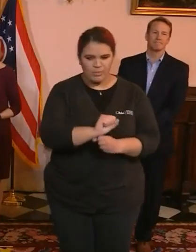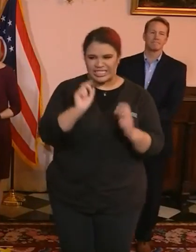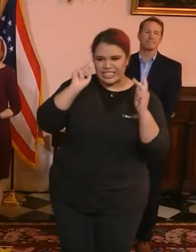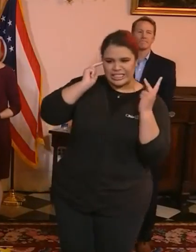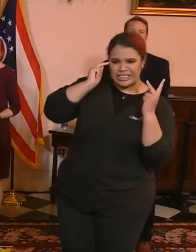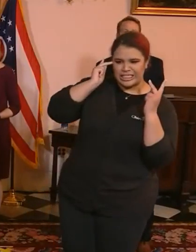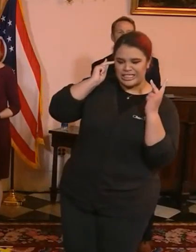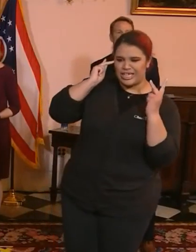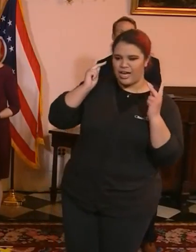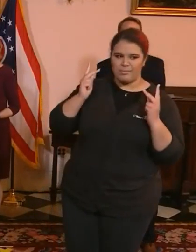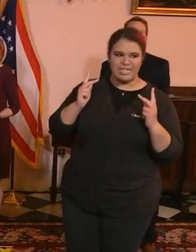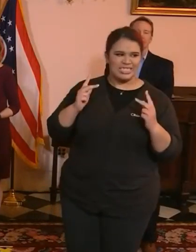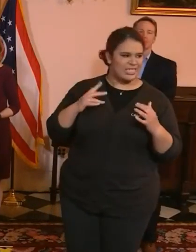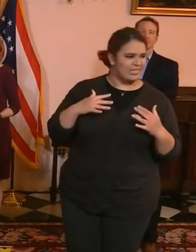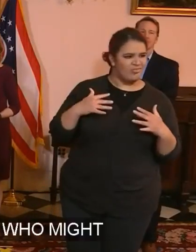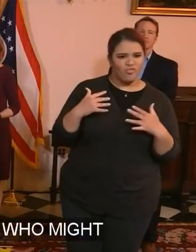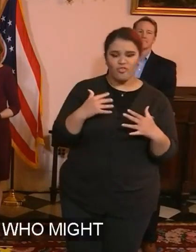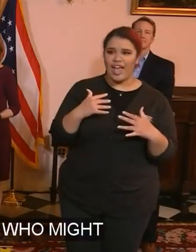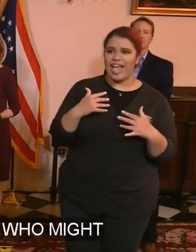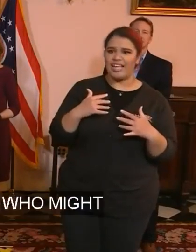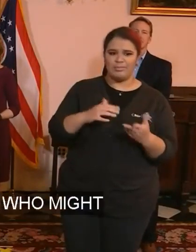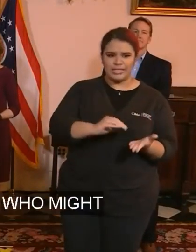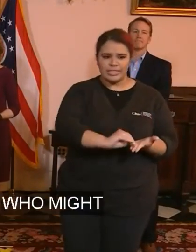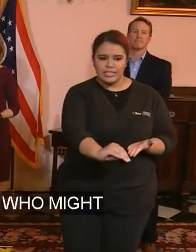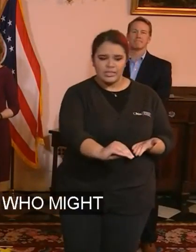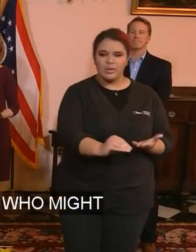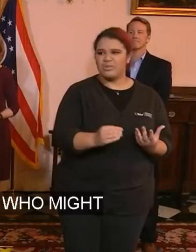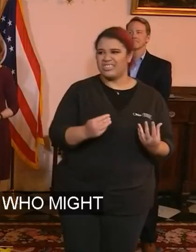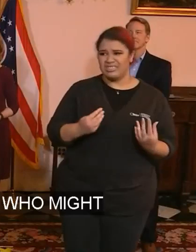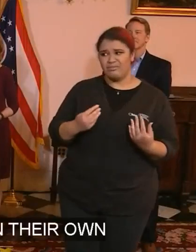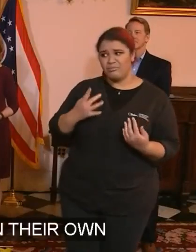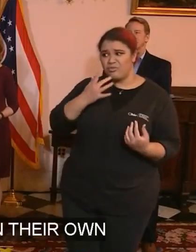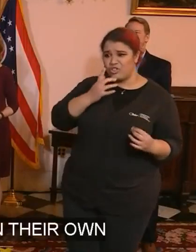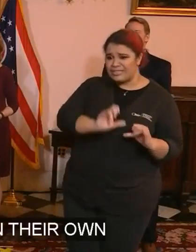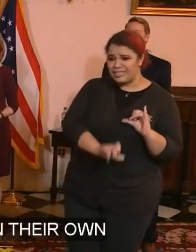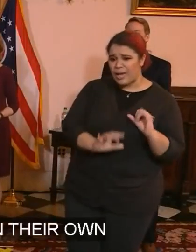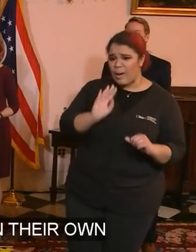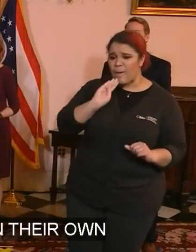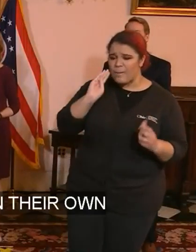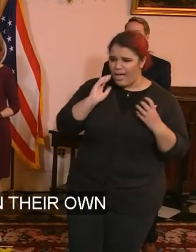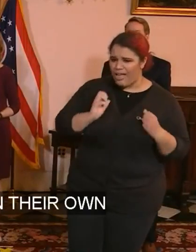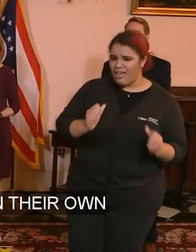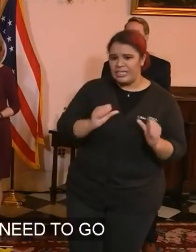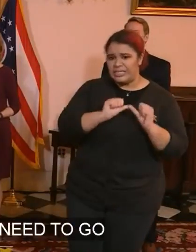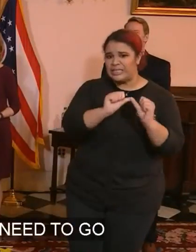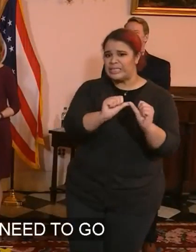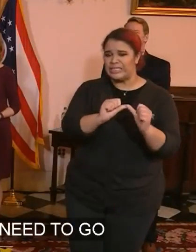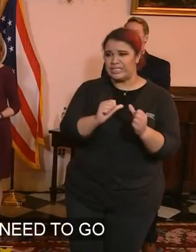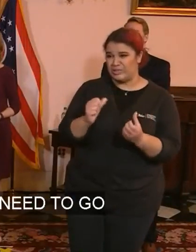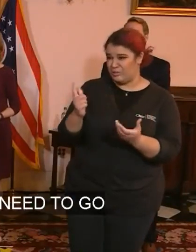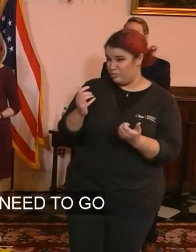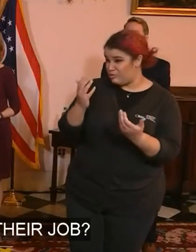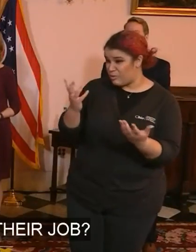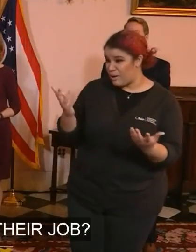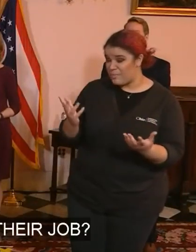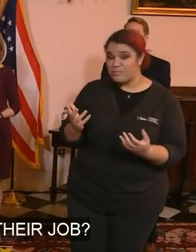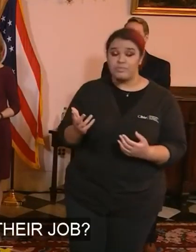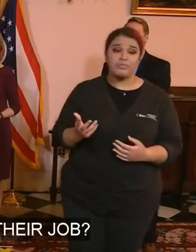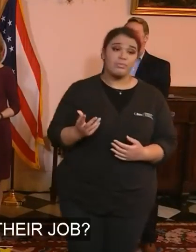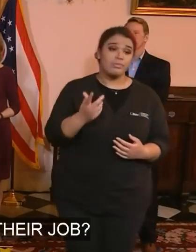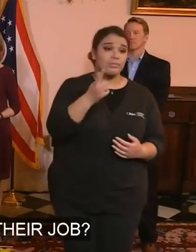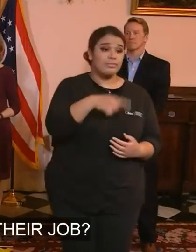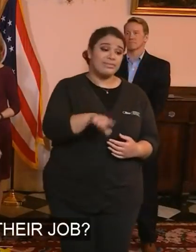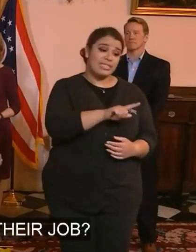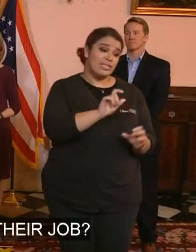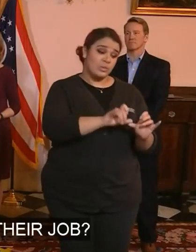they're afraid of losing their job, but they want to stay home to stay healthy? Well, they need to stay home, and